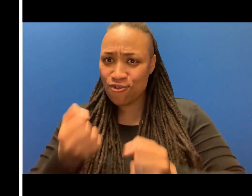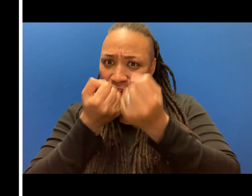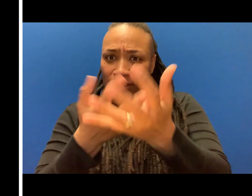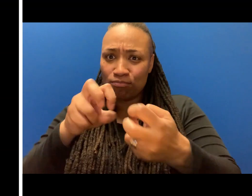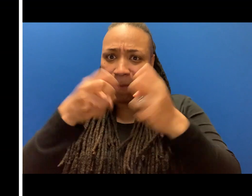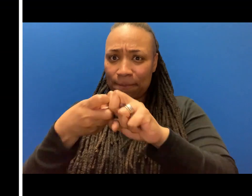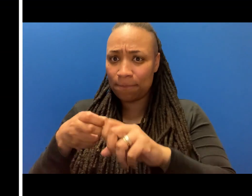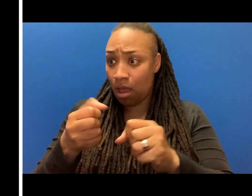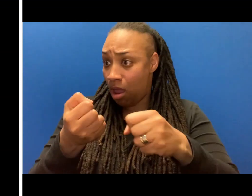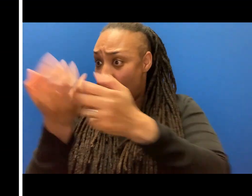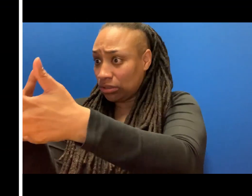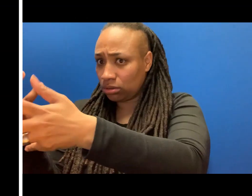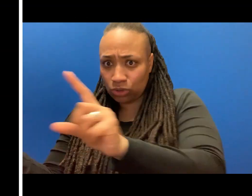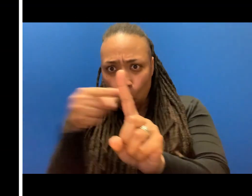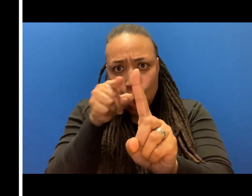here.